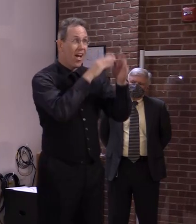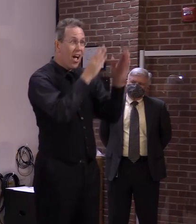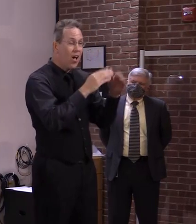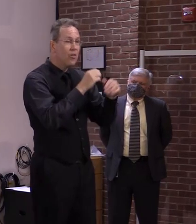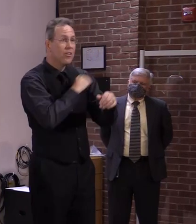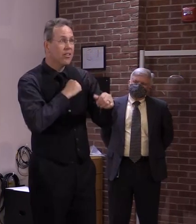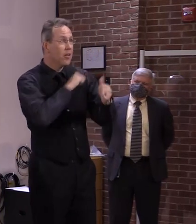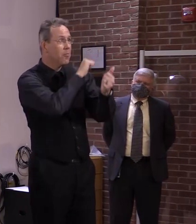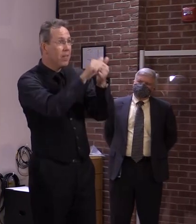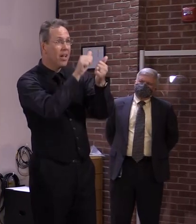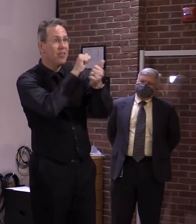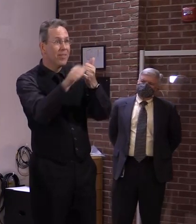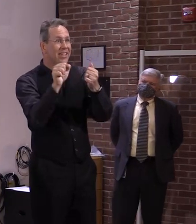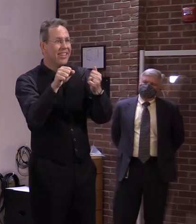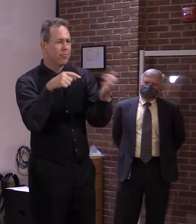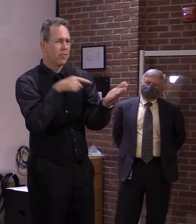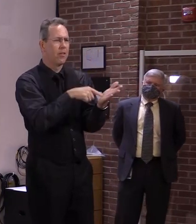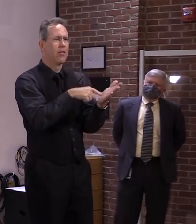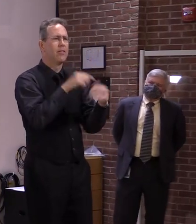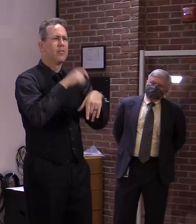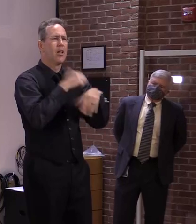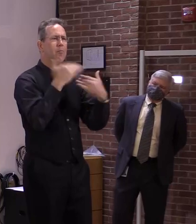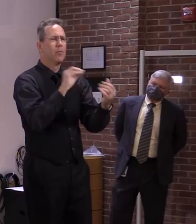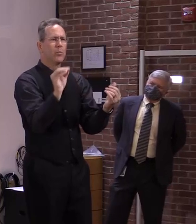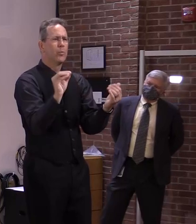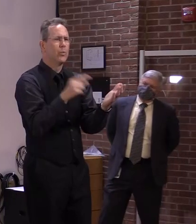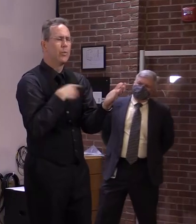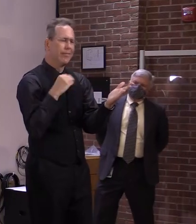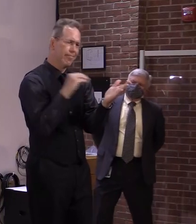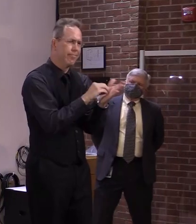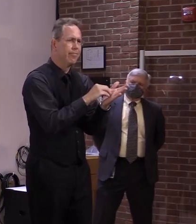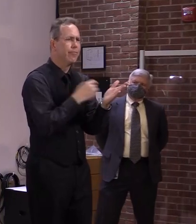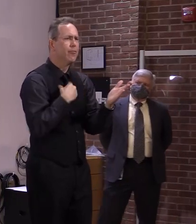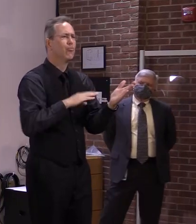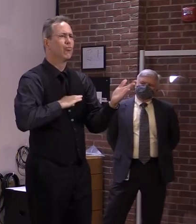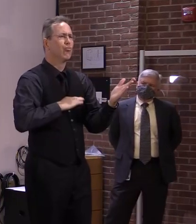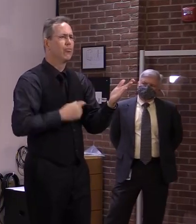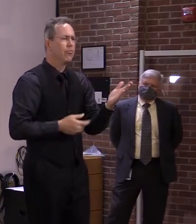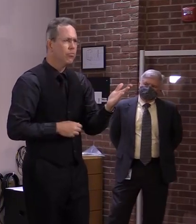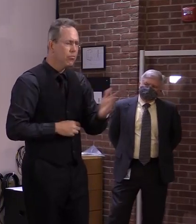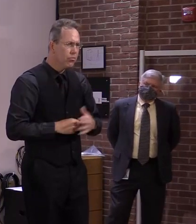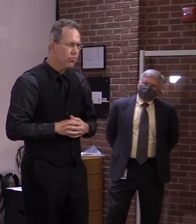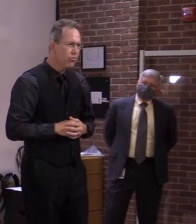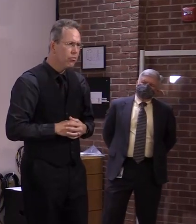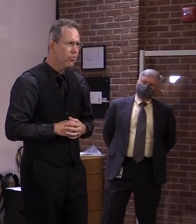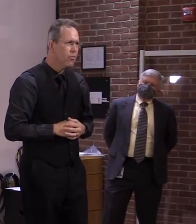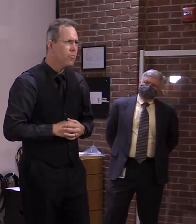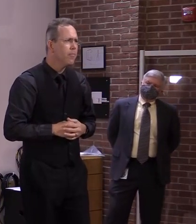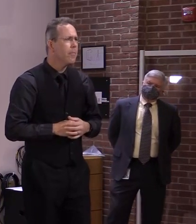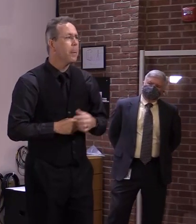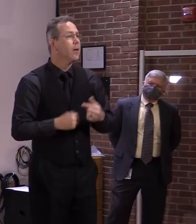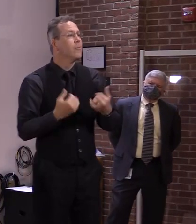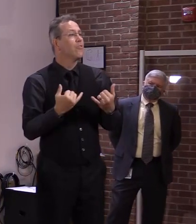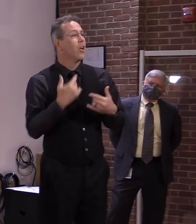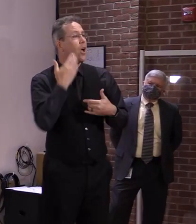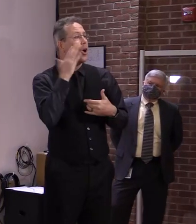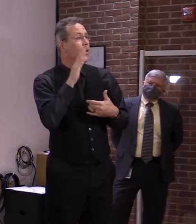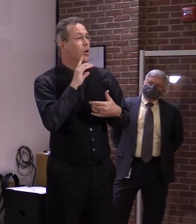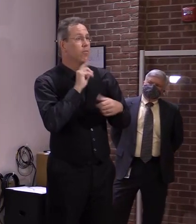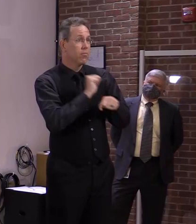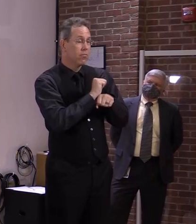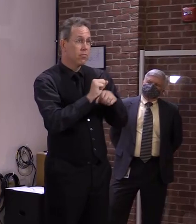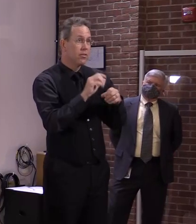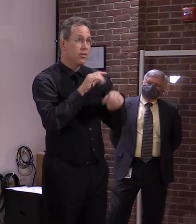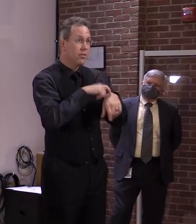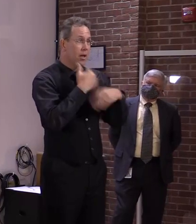it will be heading to, and I don't know whether that sunset provision was included or